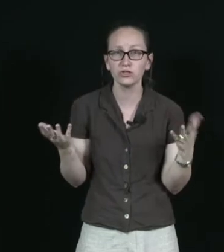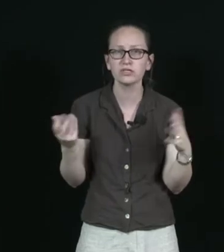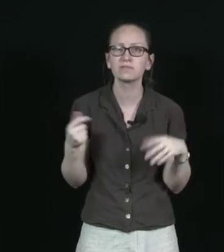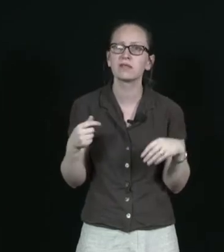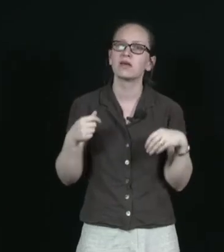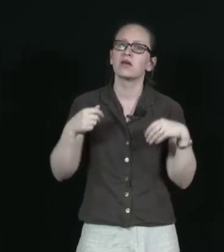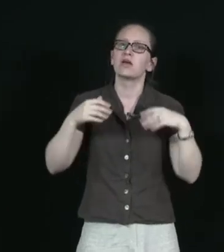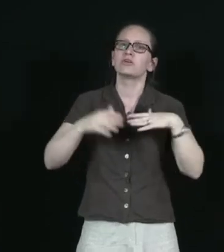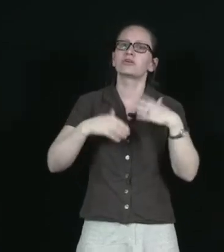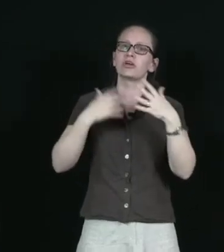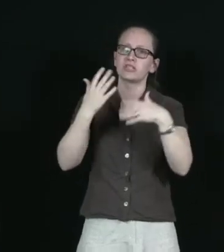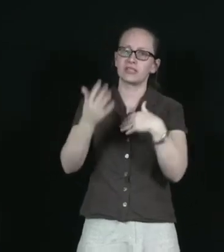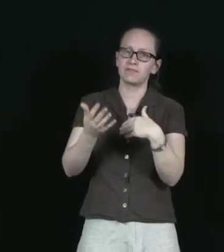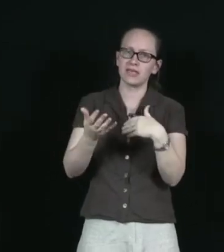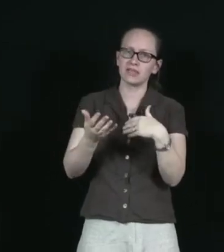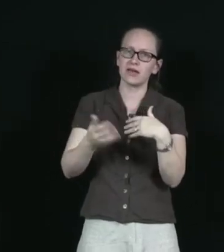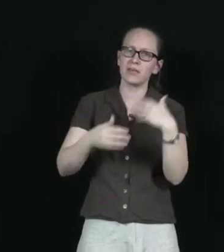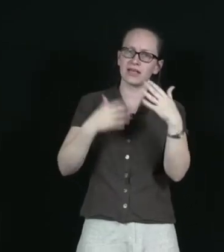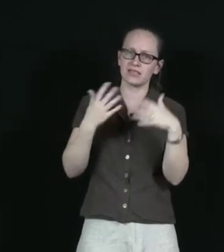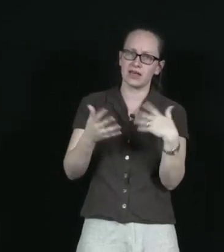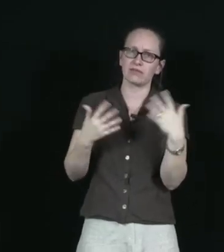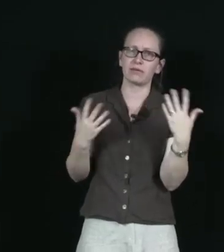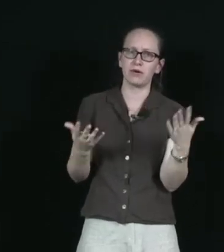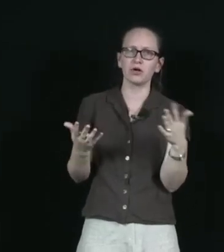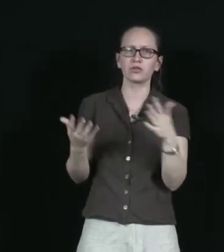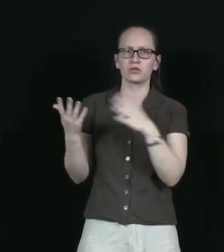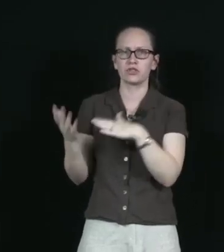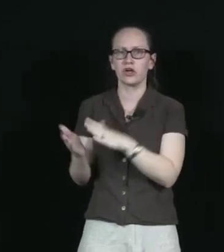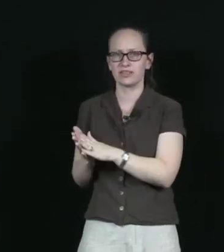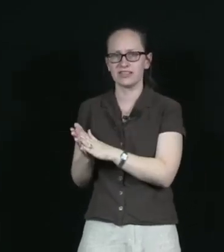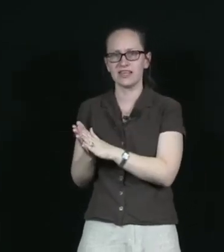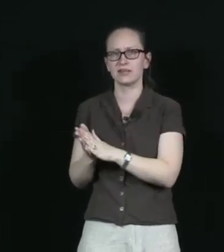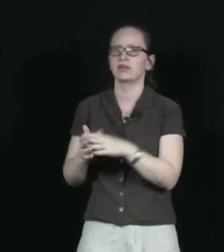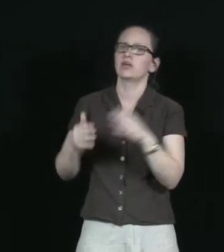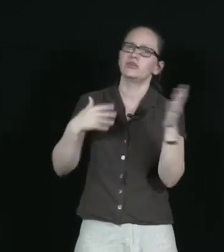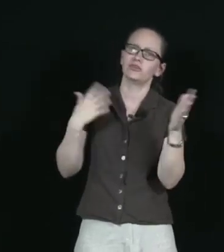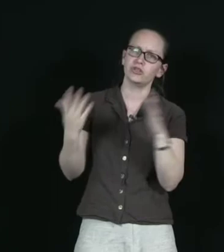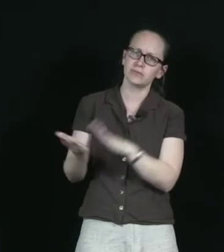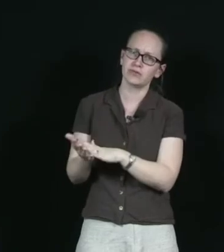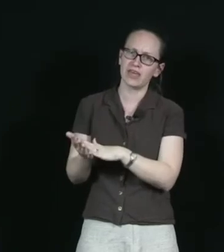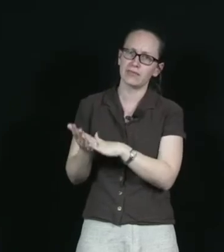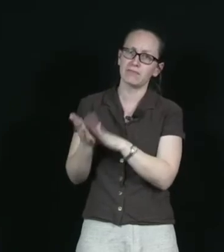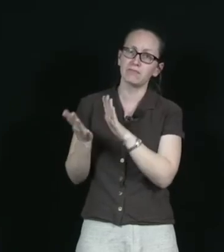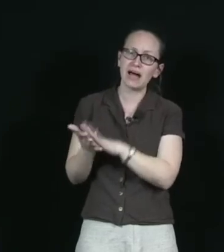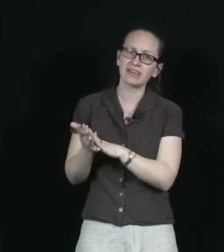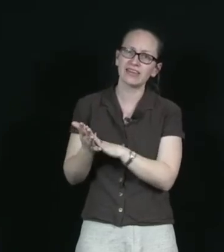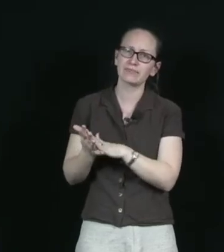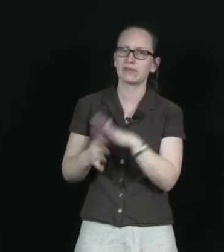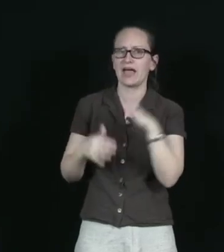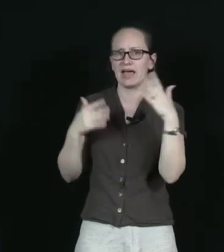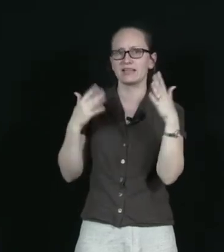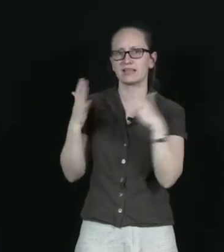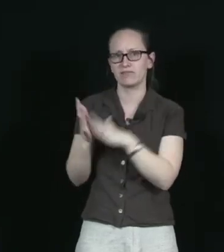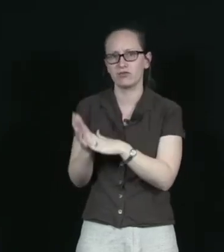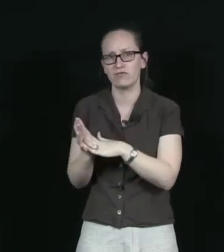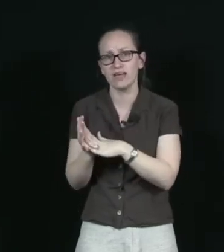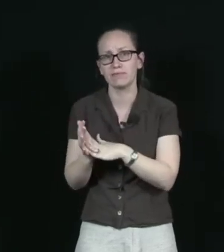course. You're going to submit them as a report through Turnitin. Your tutor will then mark them and give you